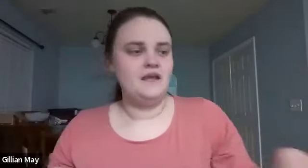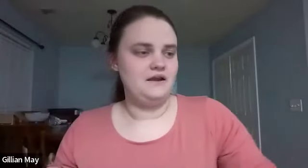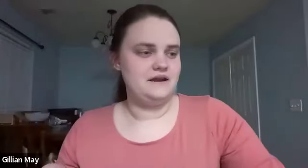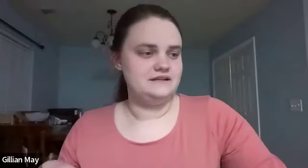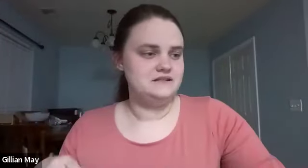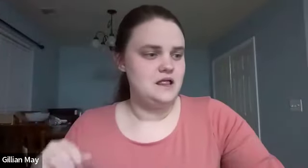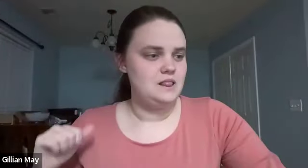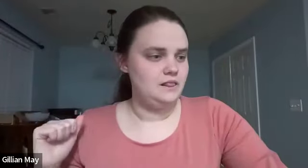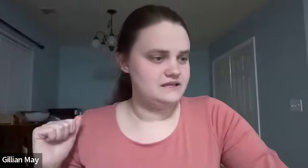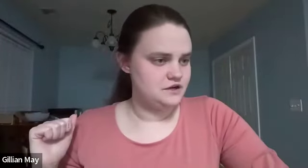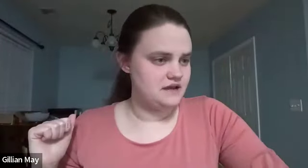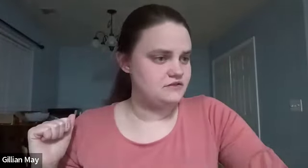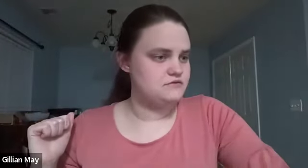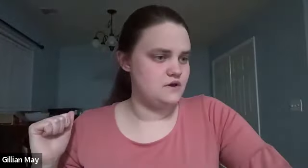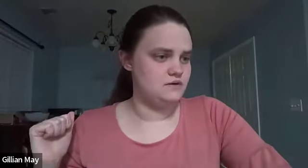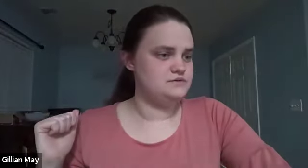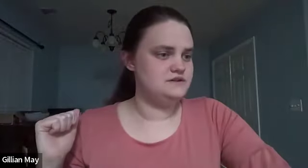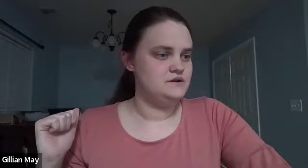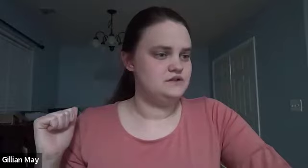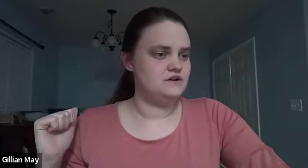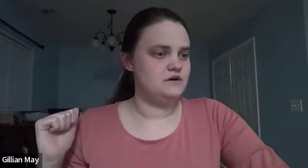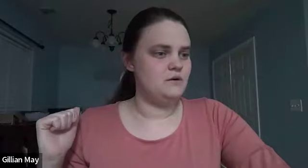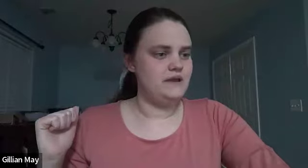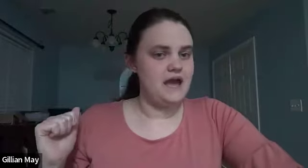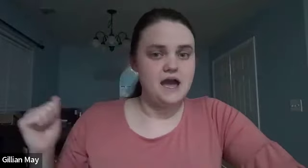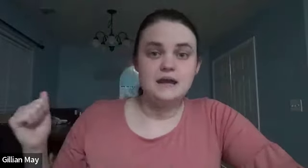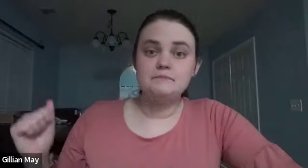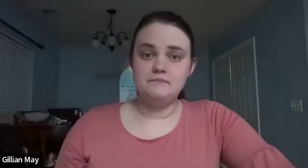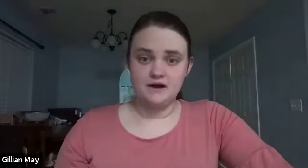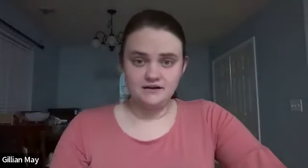All right. Well, let's go back through those. So we had bug.